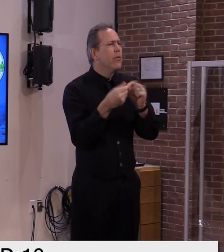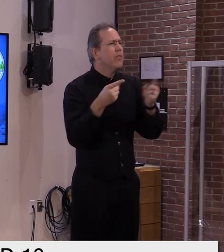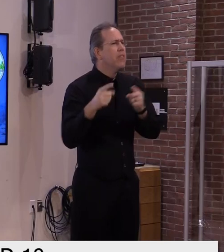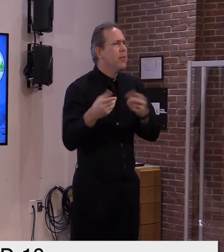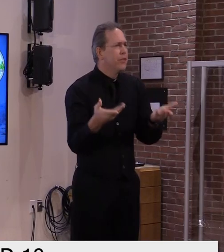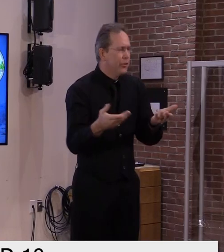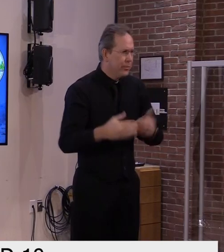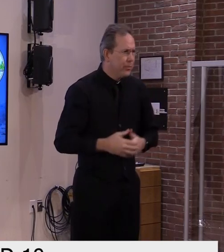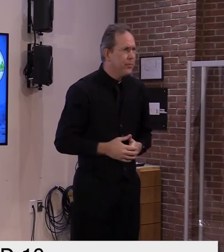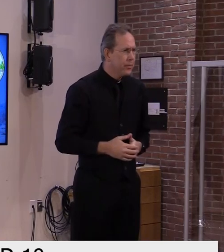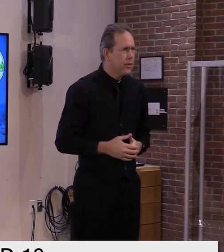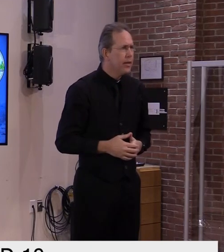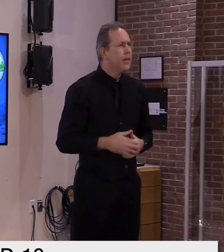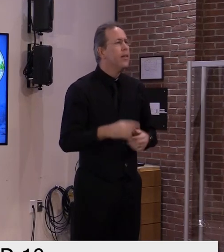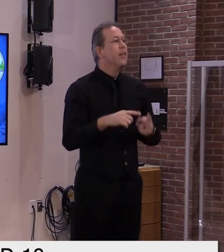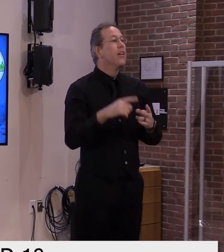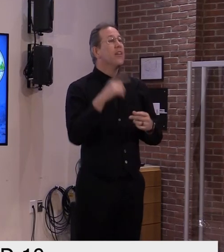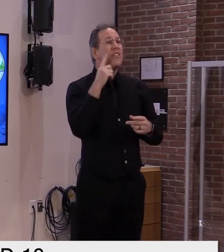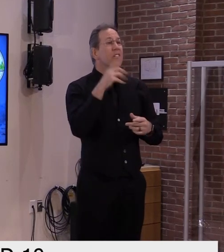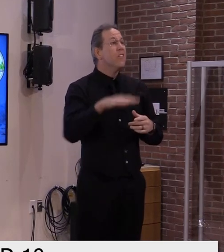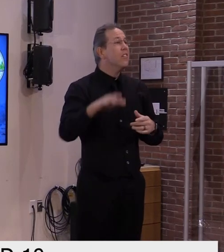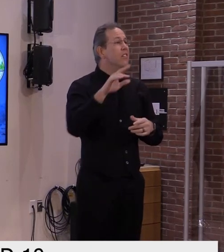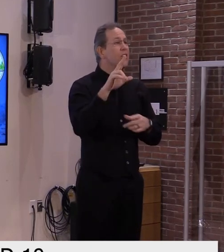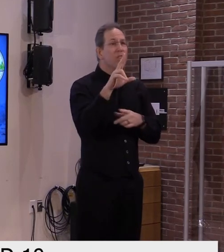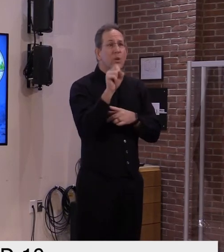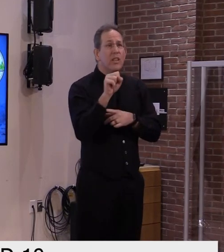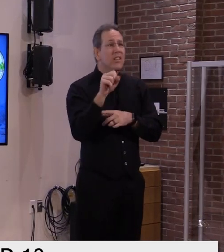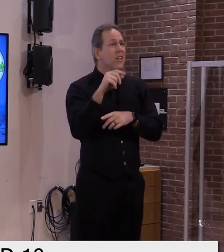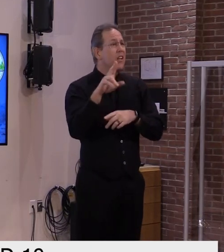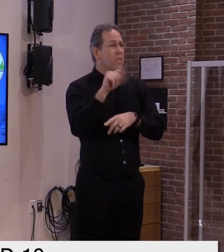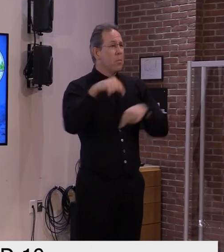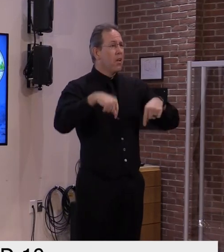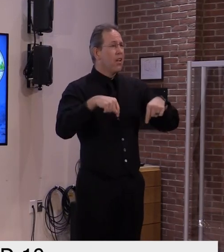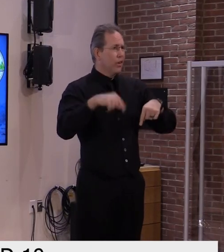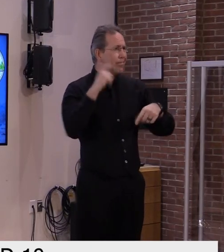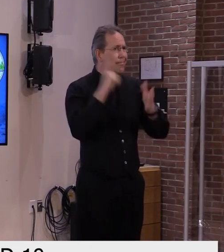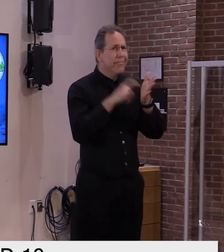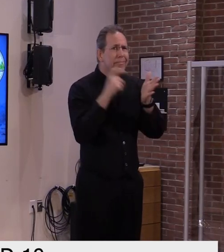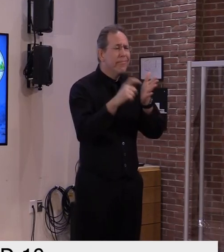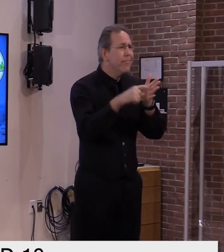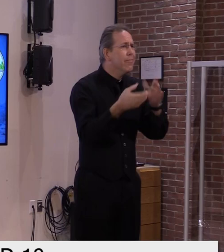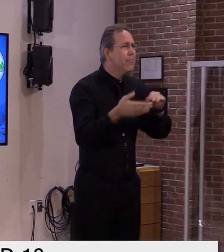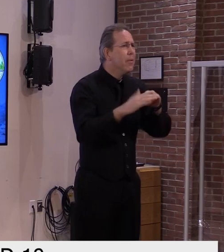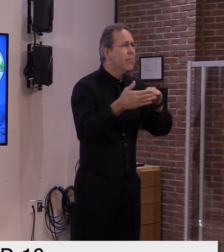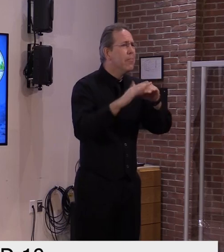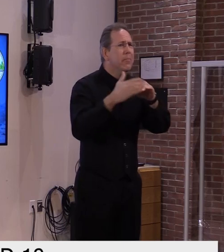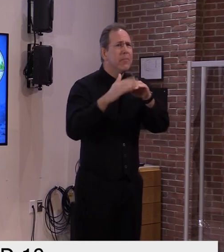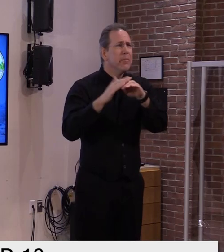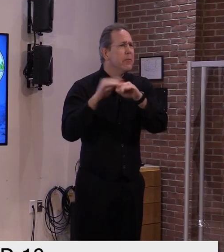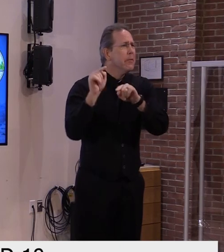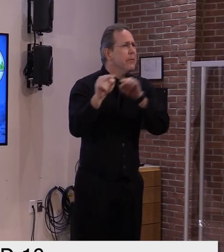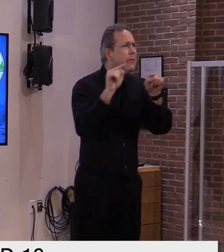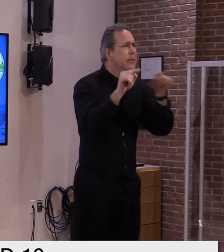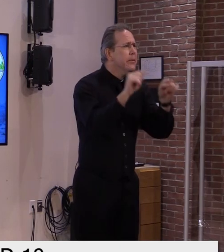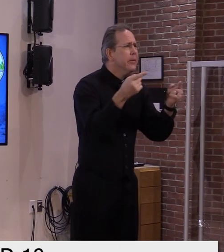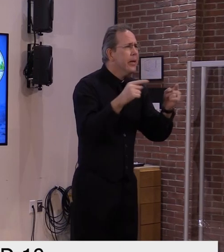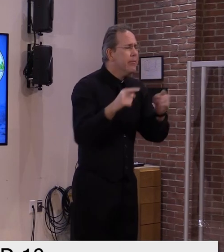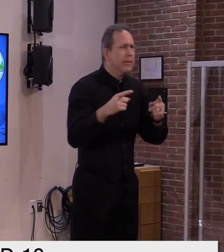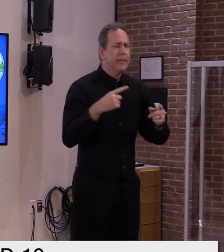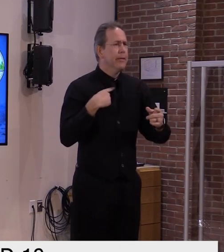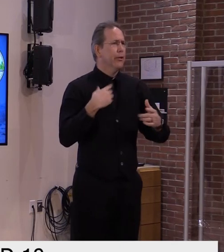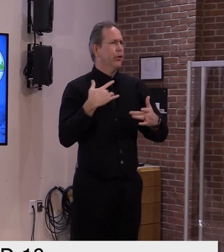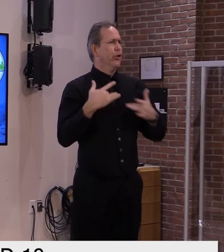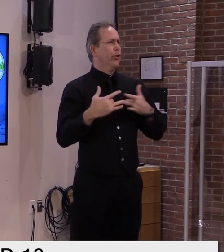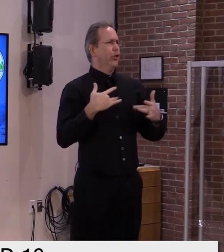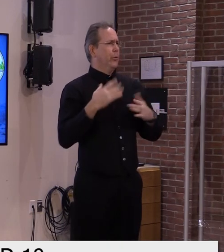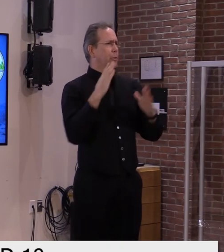see, across our nation and across our region and in Vermont, we're still experiencing concerning trends,